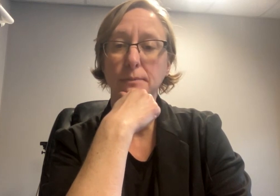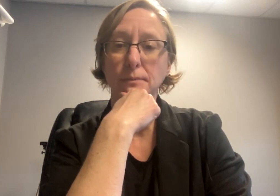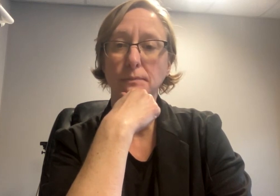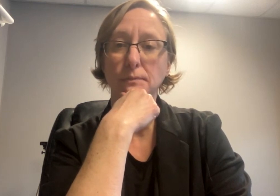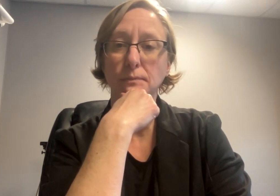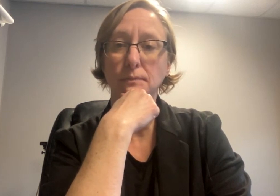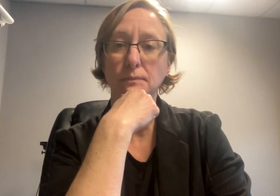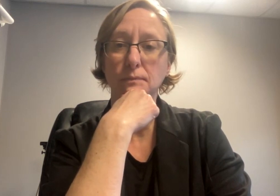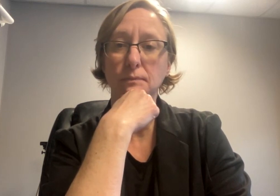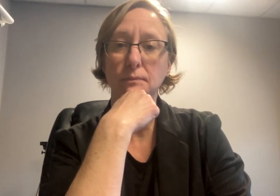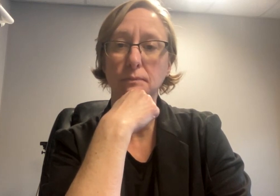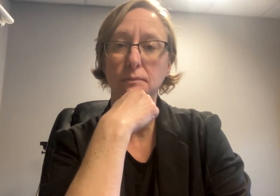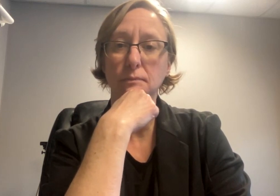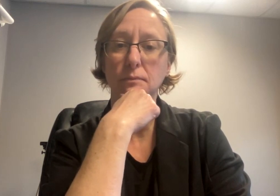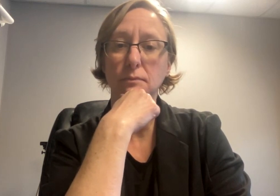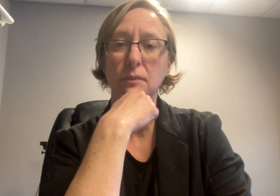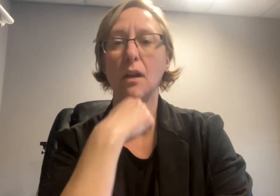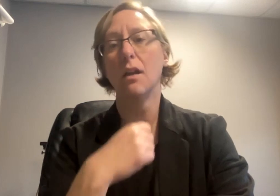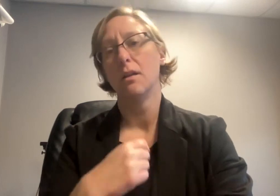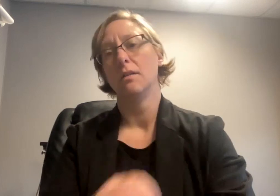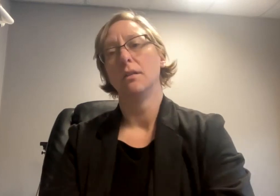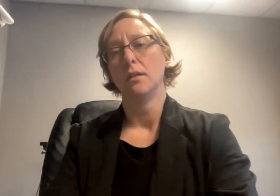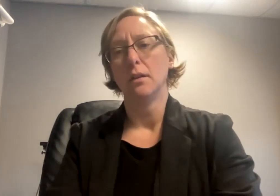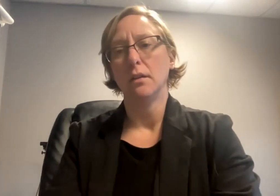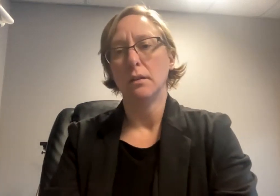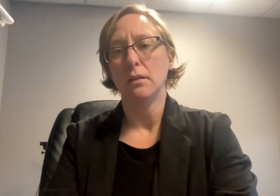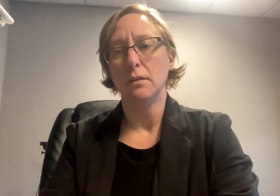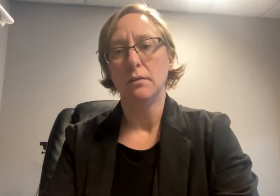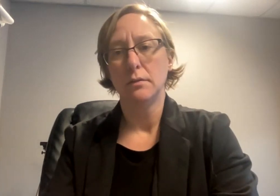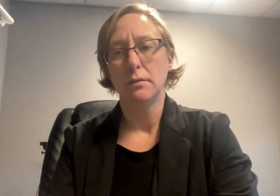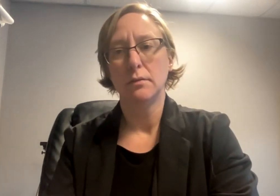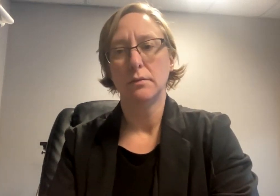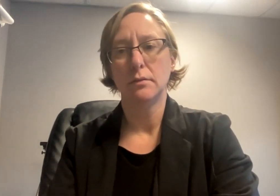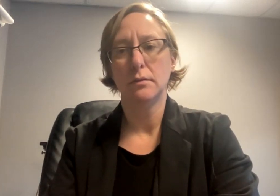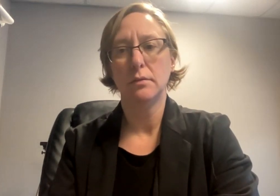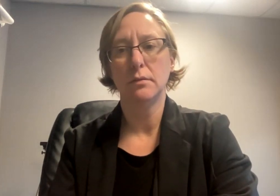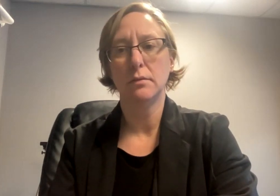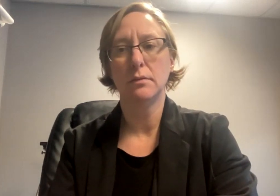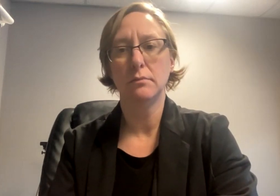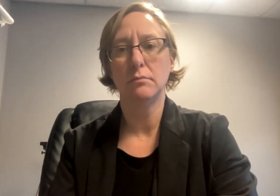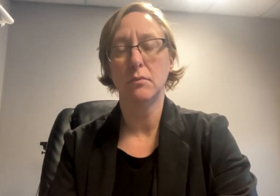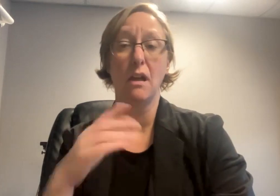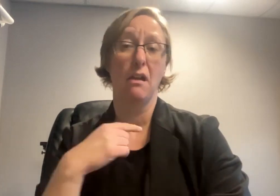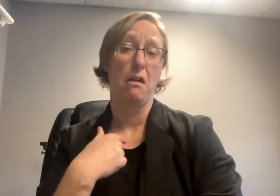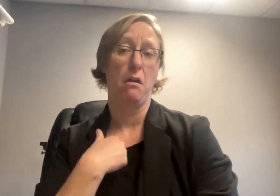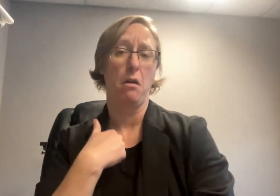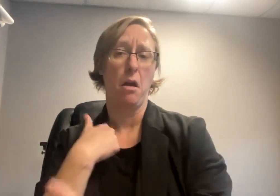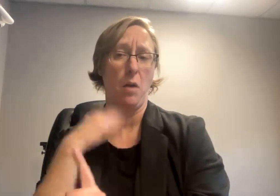just looking, I thought, oh, yes, no, both seemed good. I don't know.